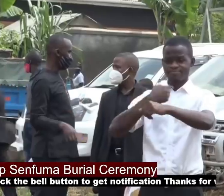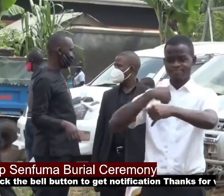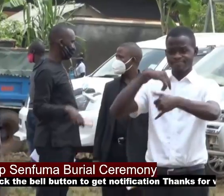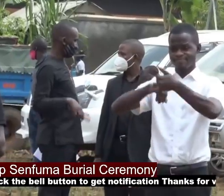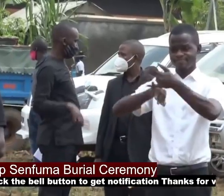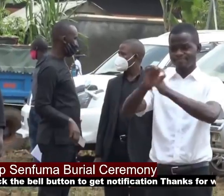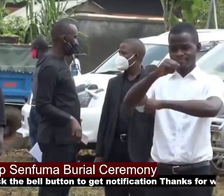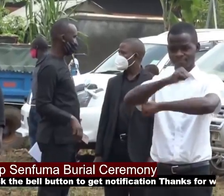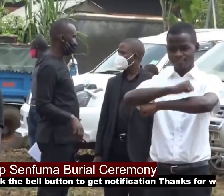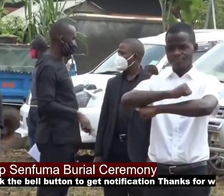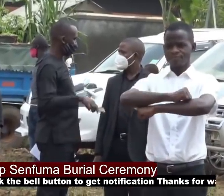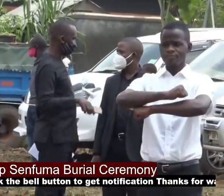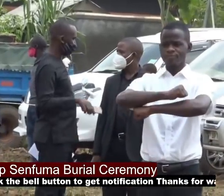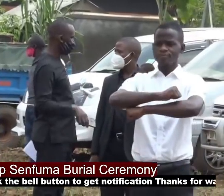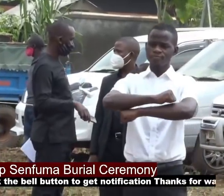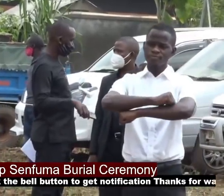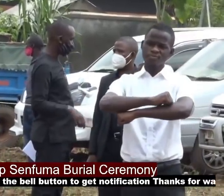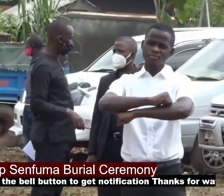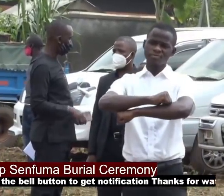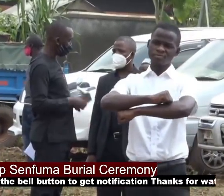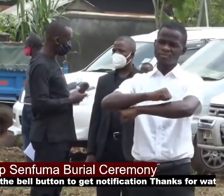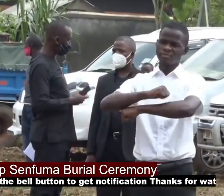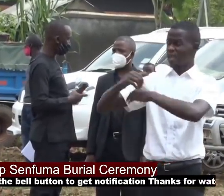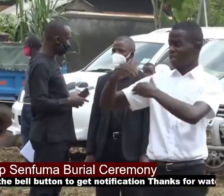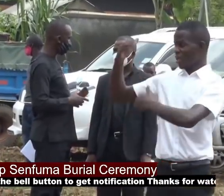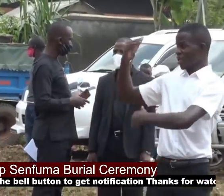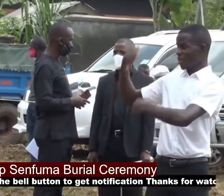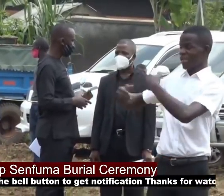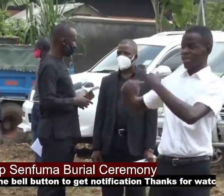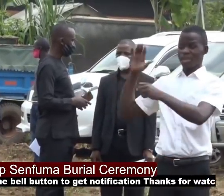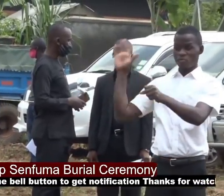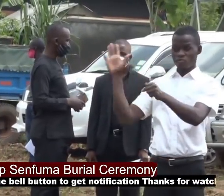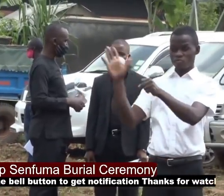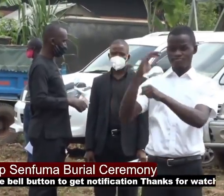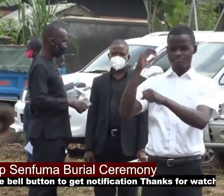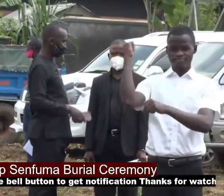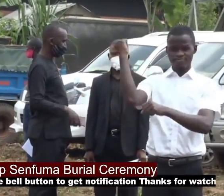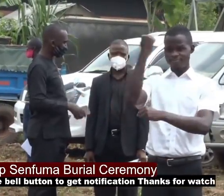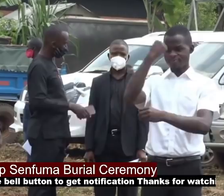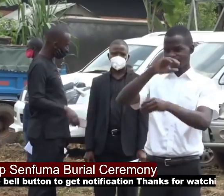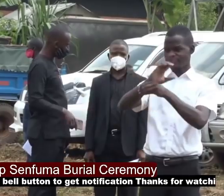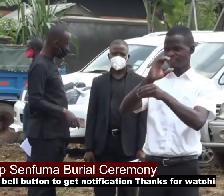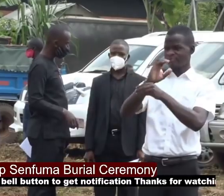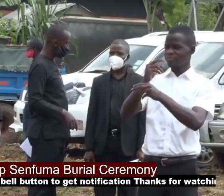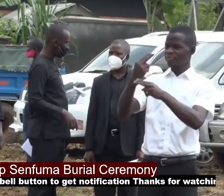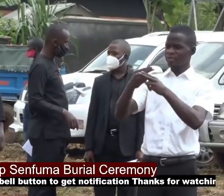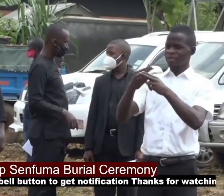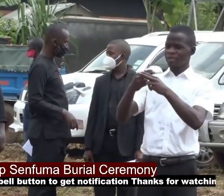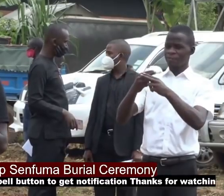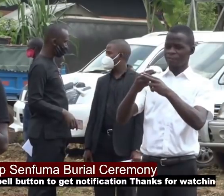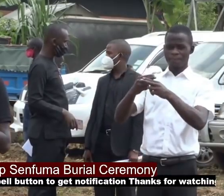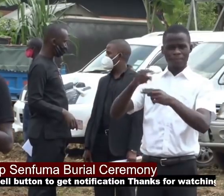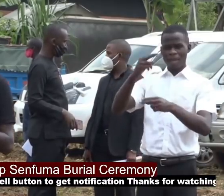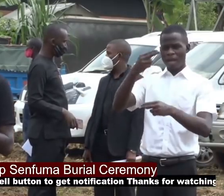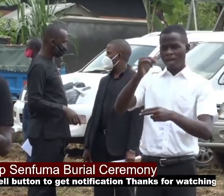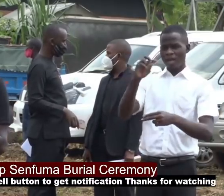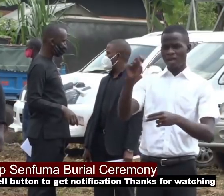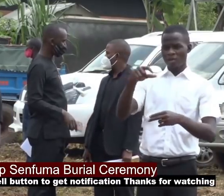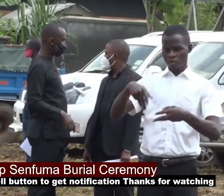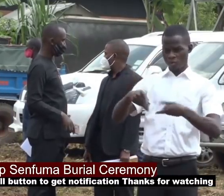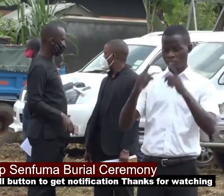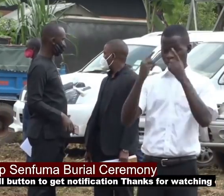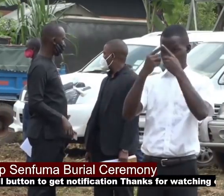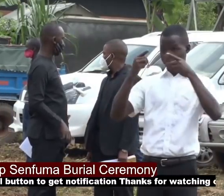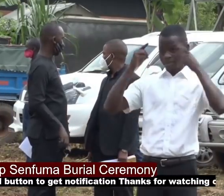When I was in school, eliriranye Full Gospel Church, walita Highway College, Makerere. That school called Highway